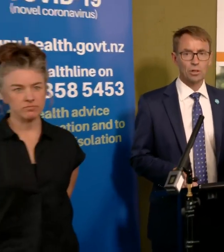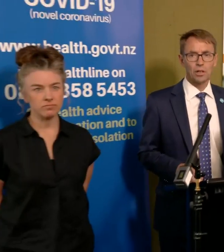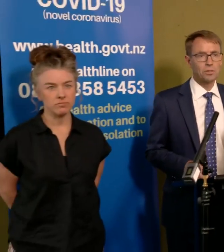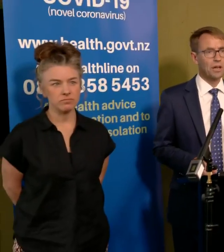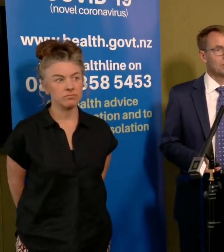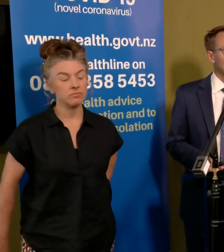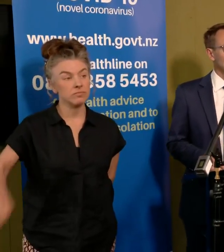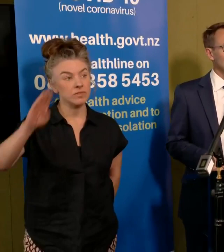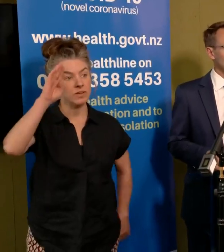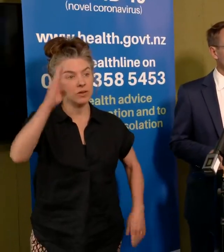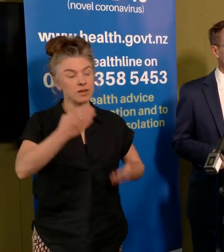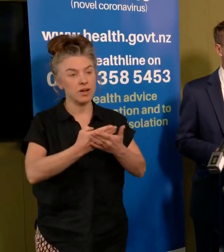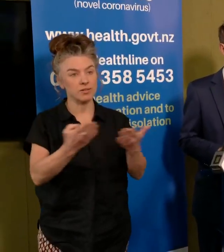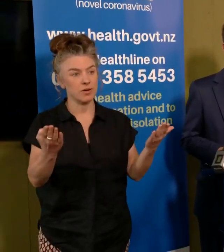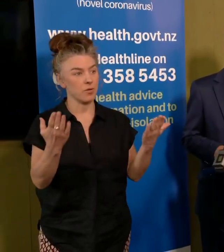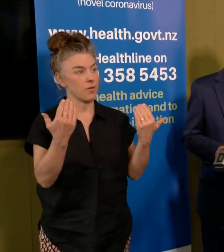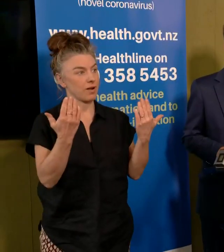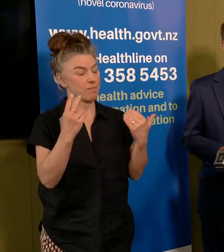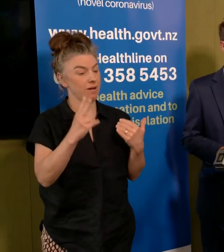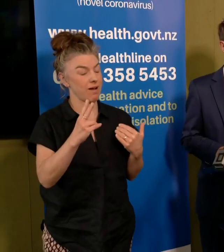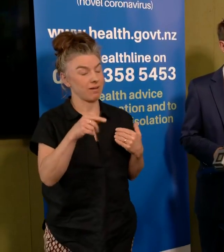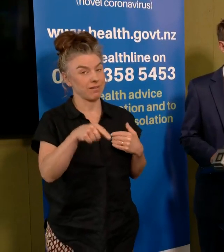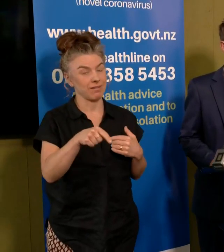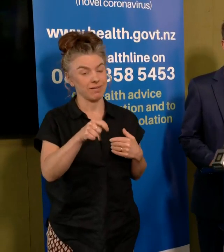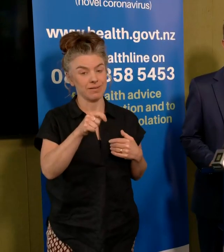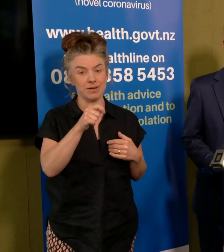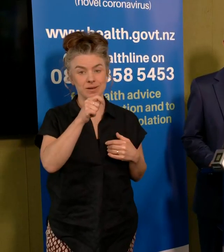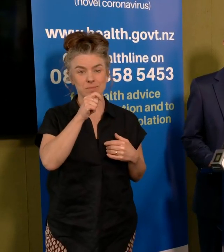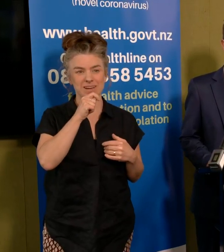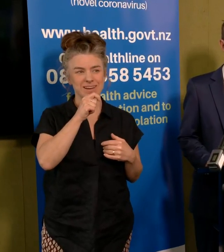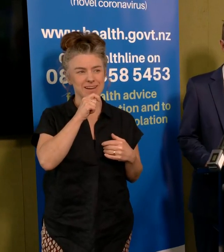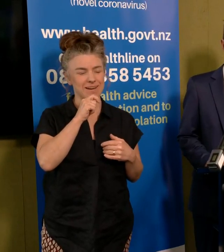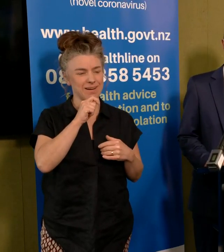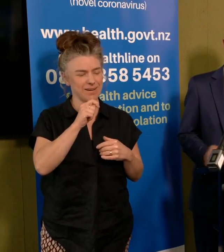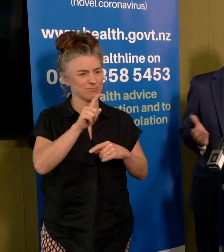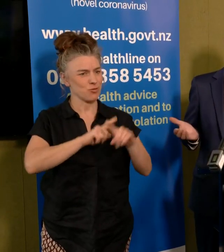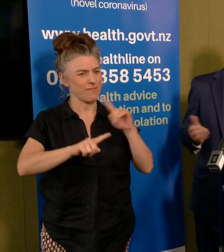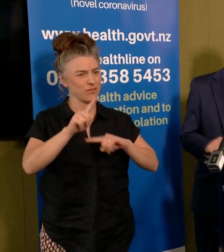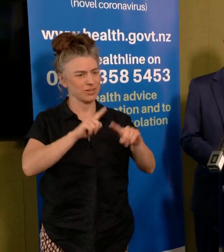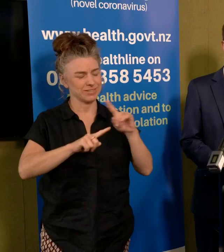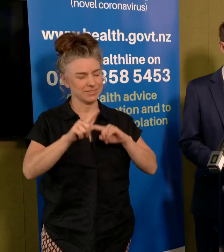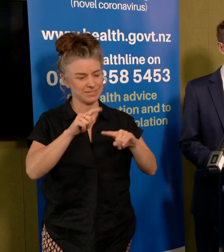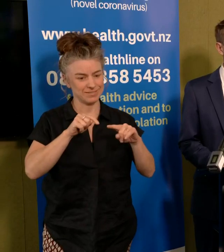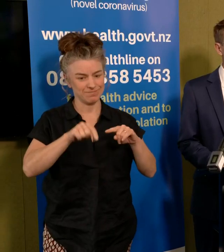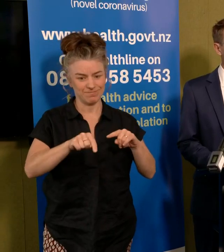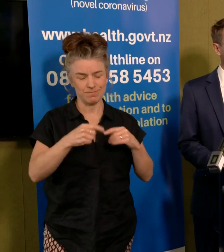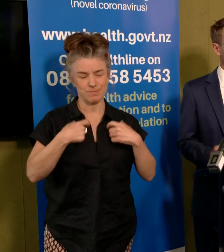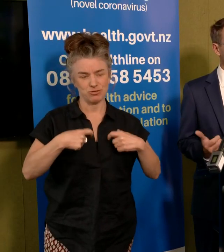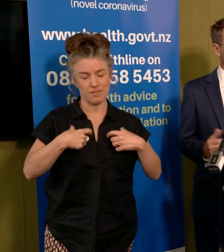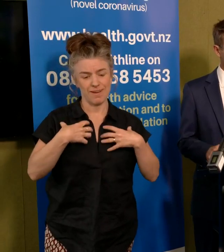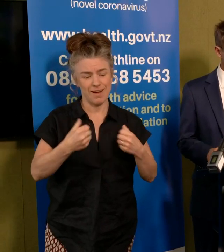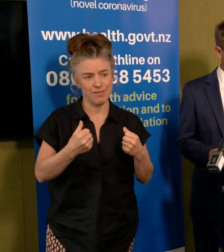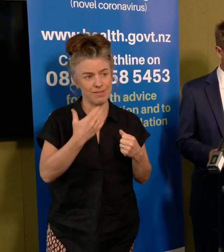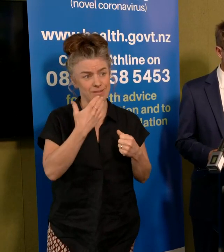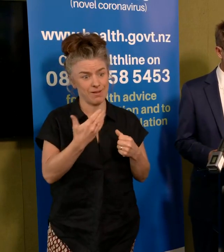Well, kia ora koutou katoa. Welcome again to the media stand-up here at the Ministry of Health, and thank you for including our